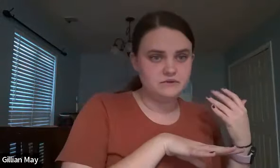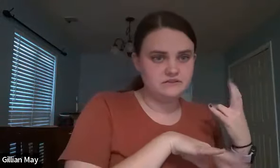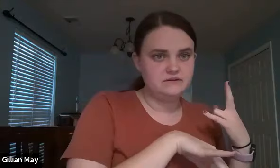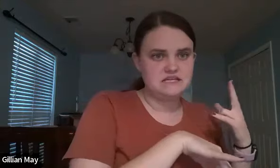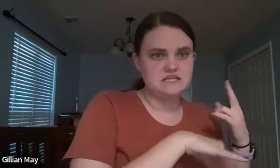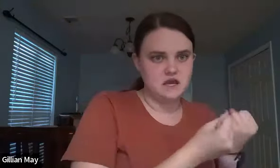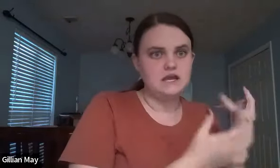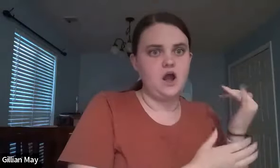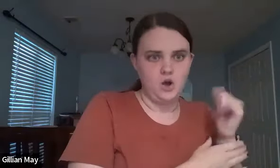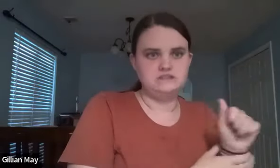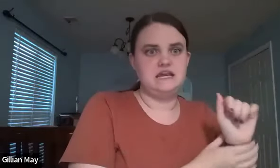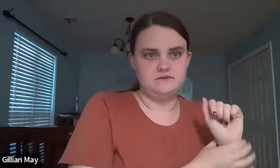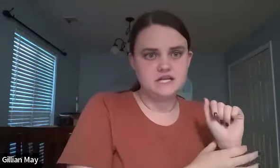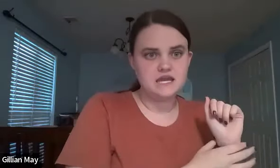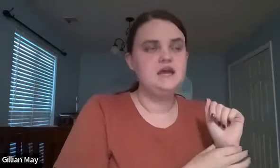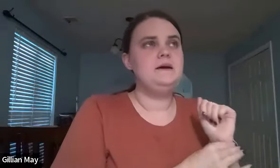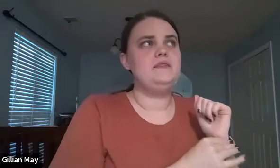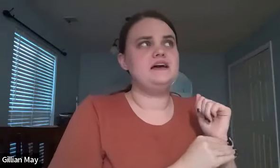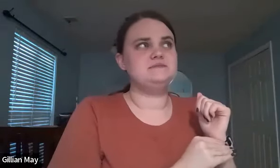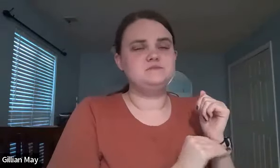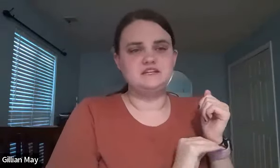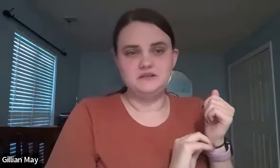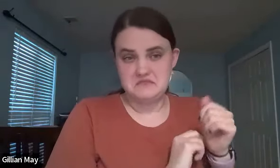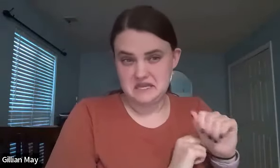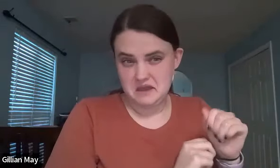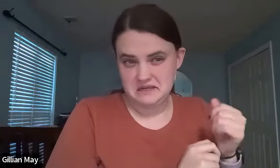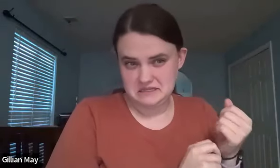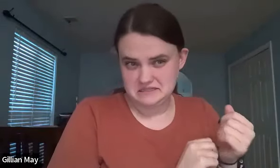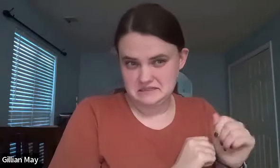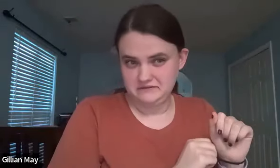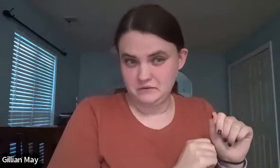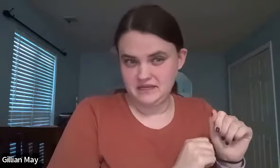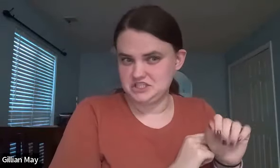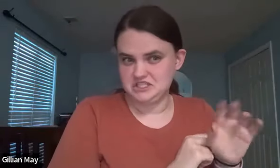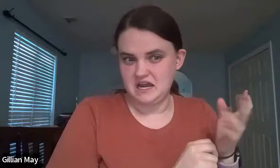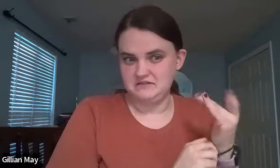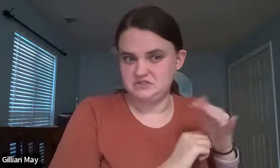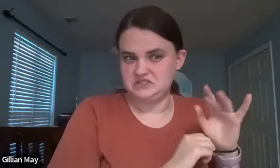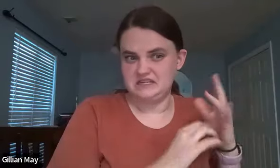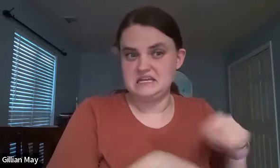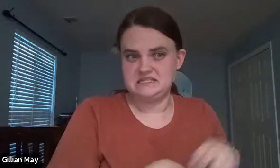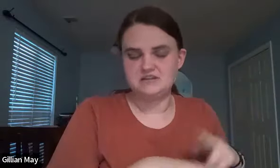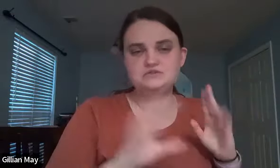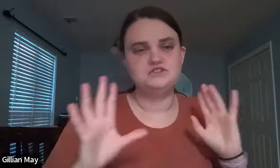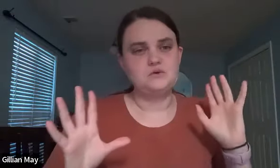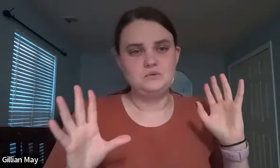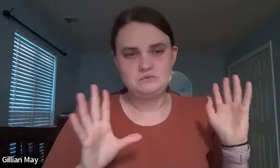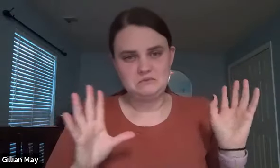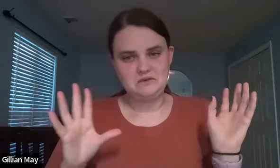with it because I sign all day, every day, that sometimes I don't even think about it. It's like, for me, it's just kind of just, like I said, it's natural. So I'm